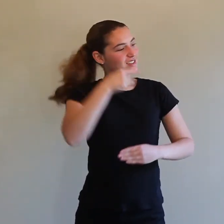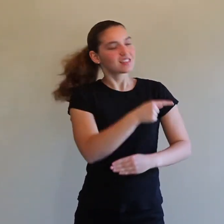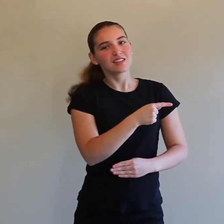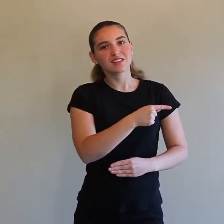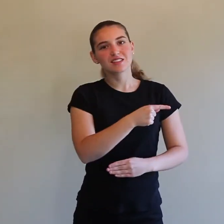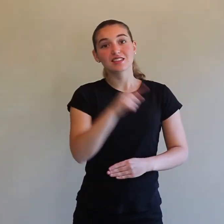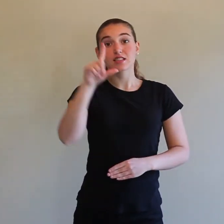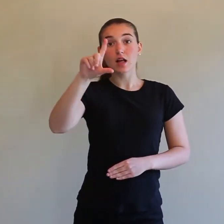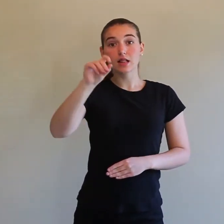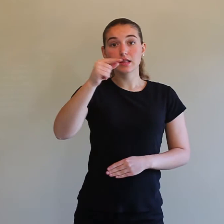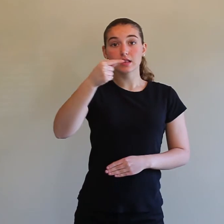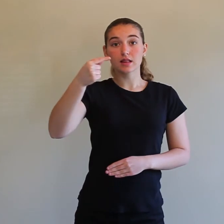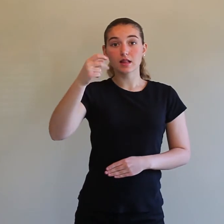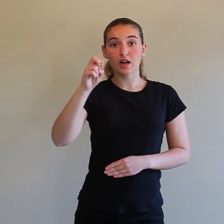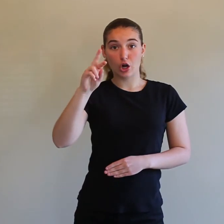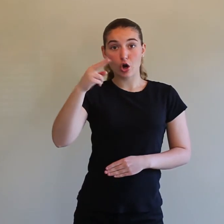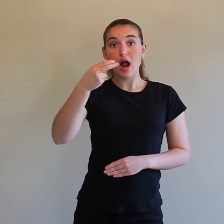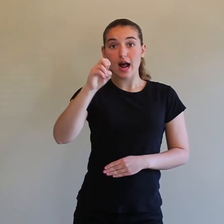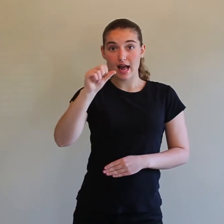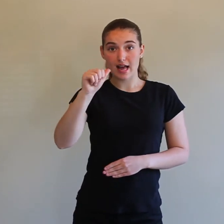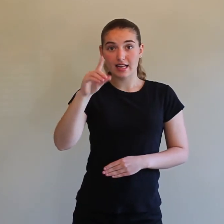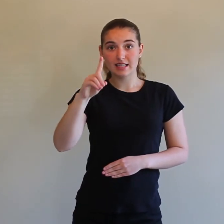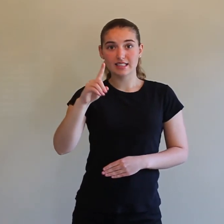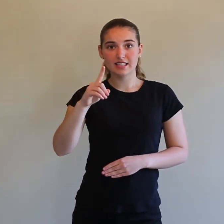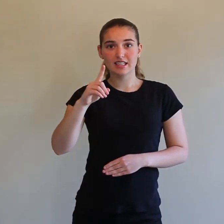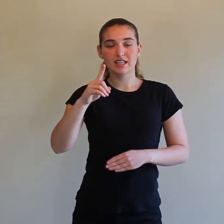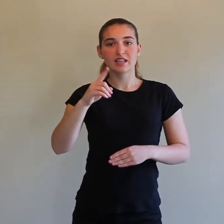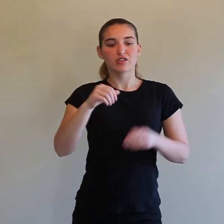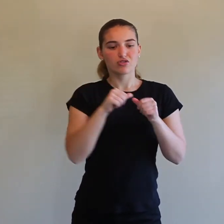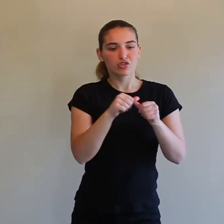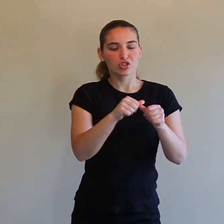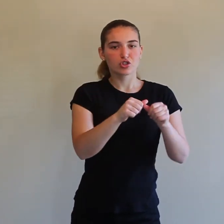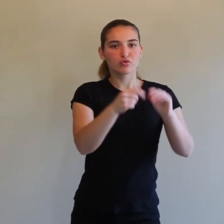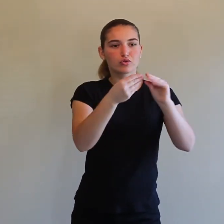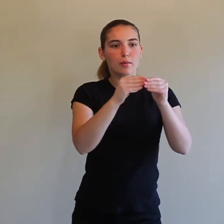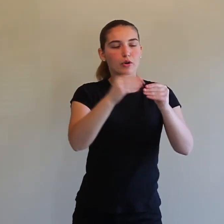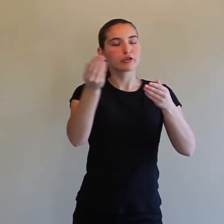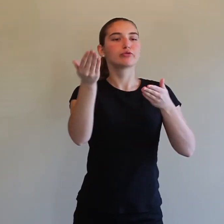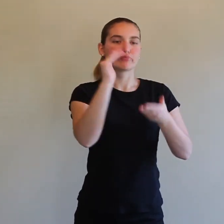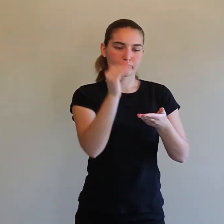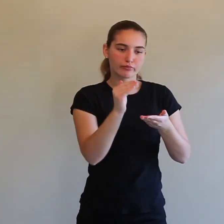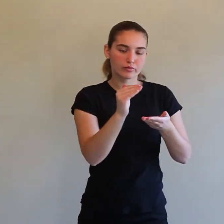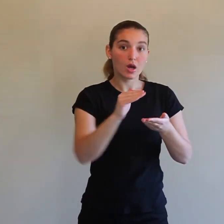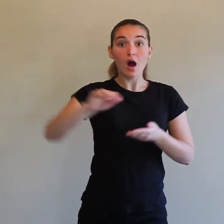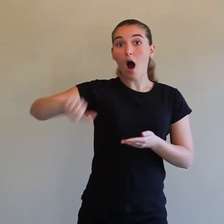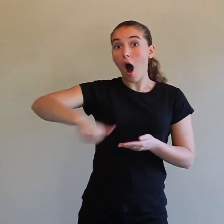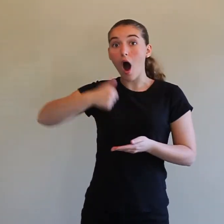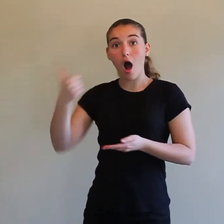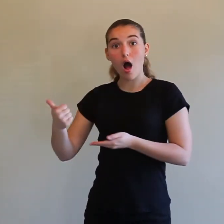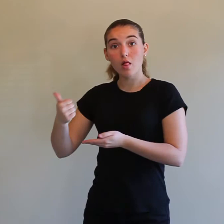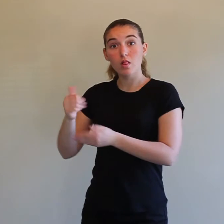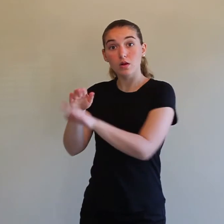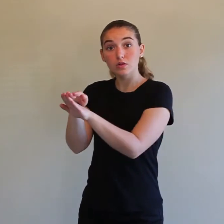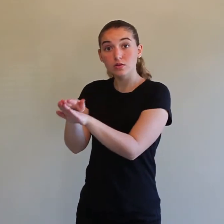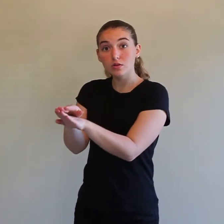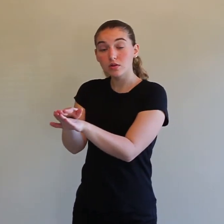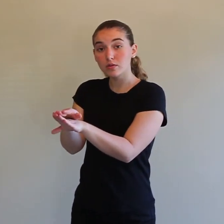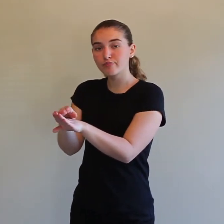the nest or hatchlings. Our population of loggerheads is listed as threatened, while all other species of sea